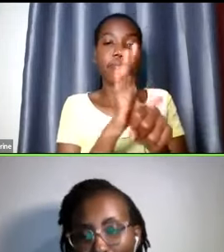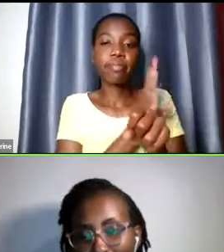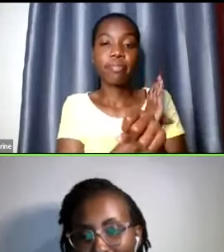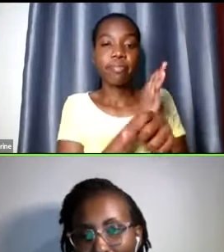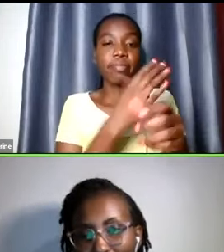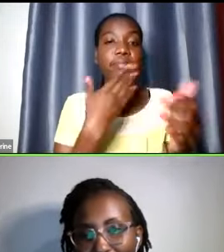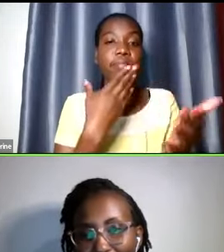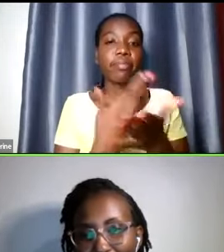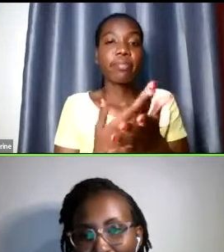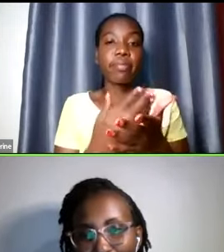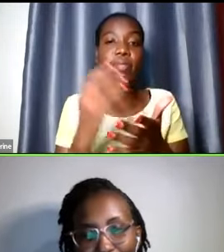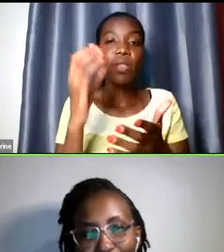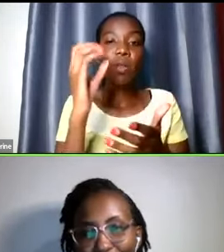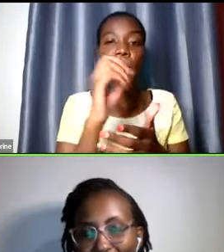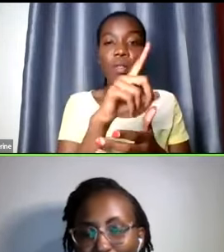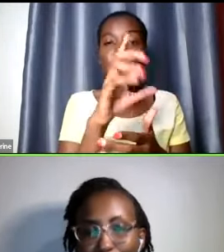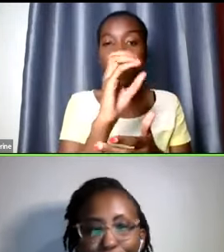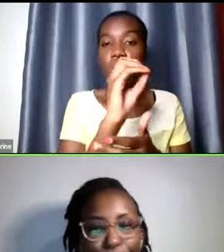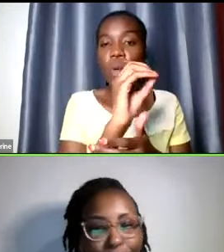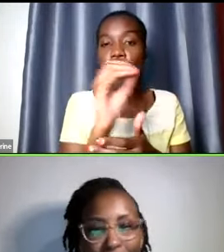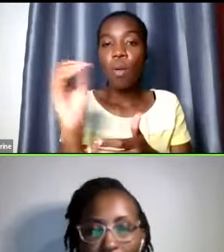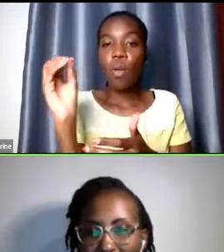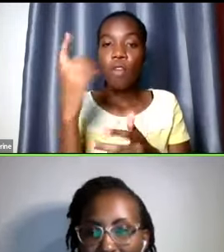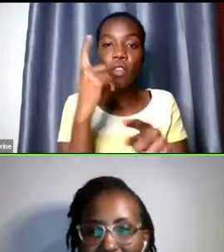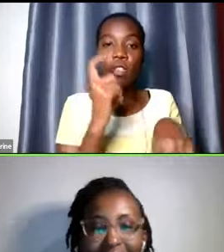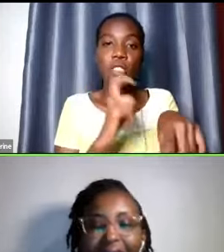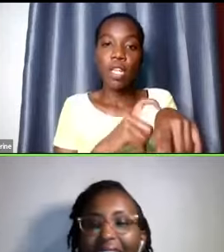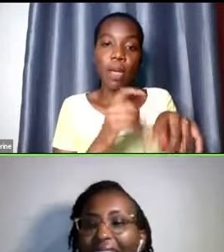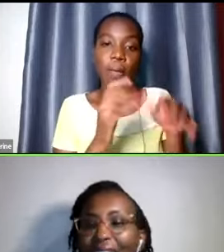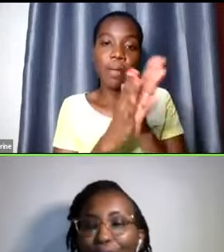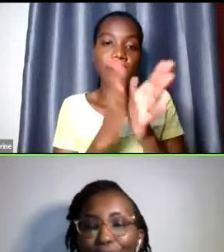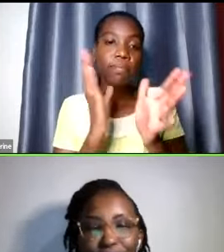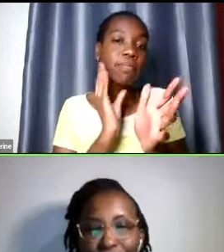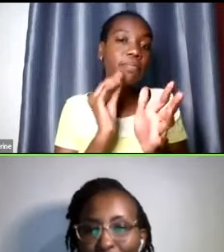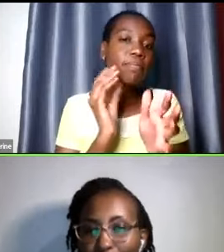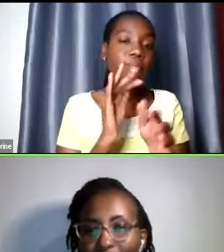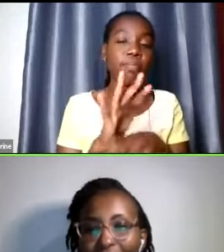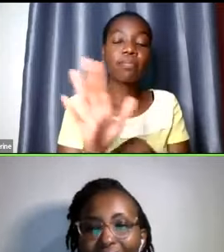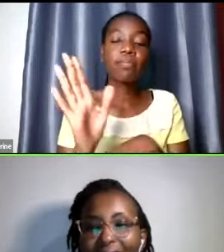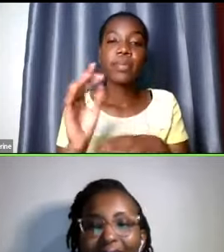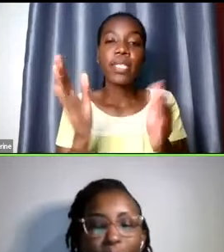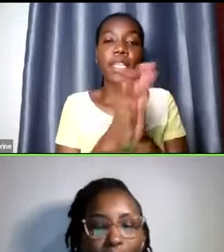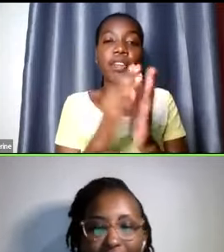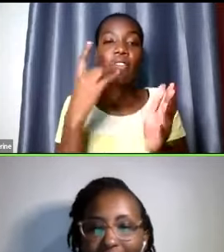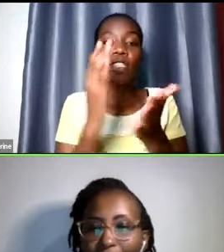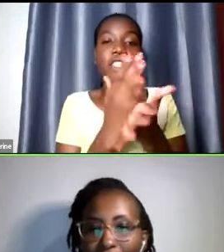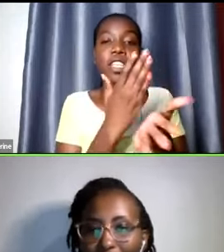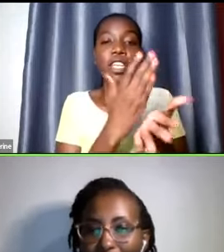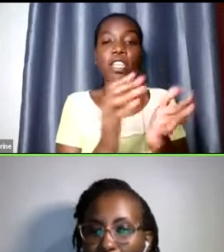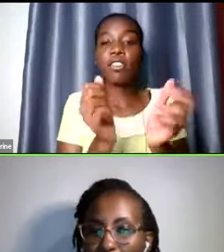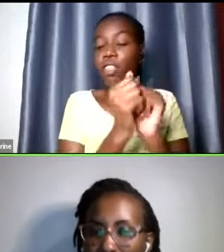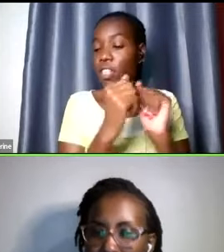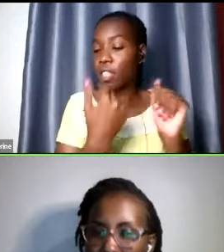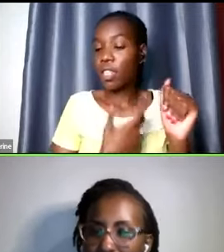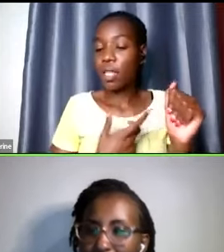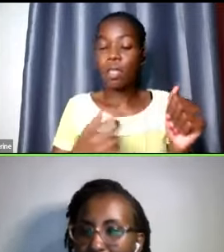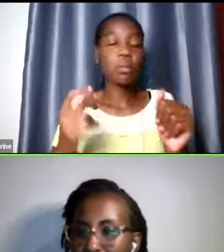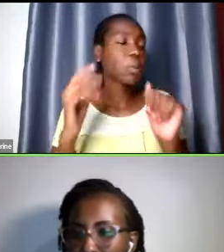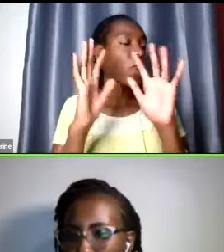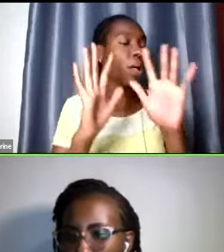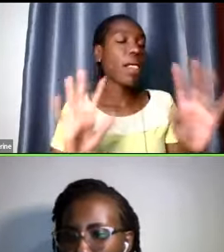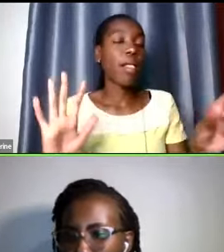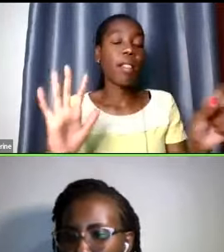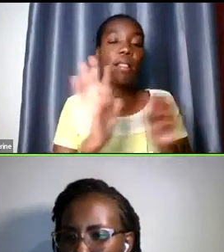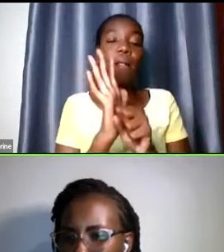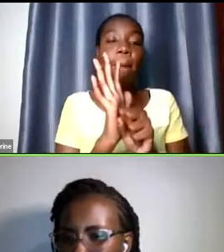Thank you so much, Evans Olo, for your time, for your expertise, and for just sharing with us. It's amazing, amazing, amazing.